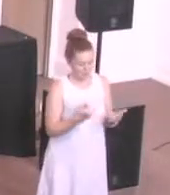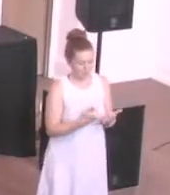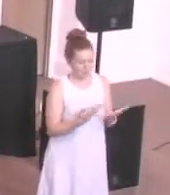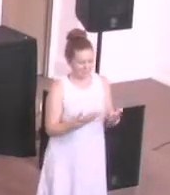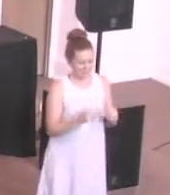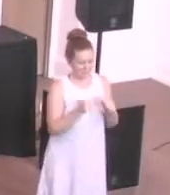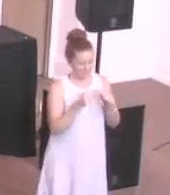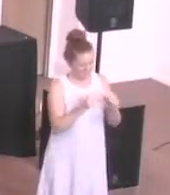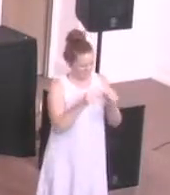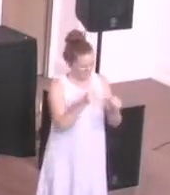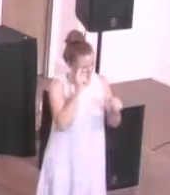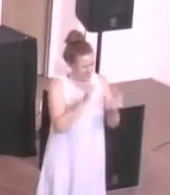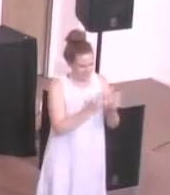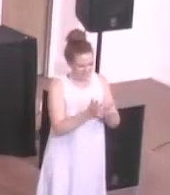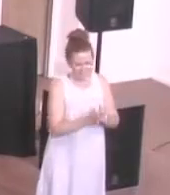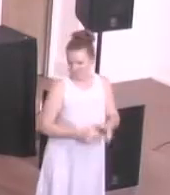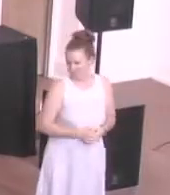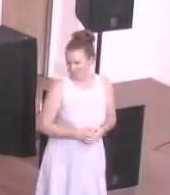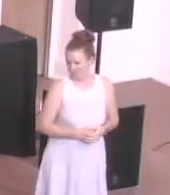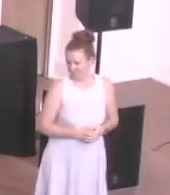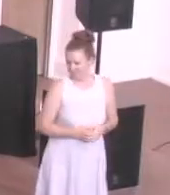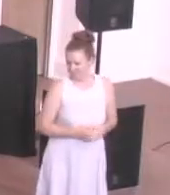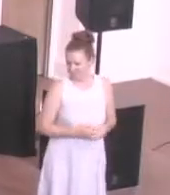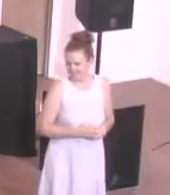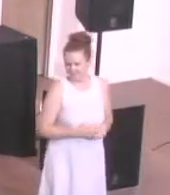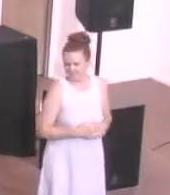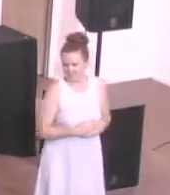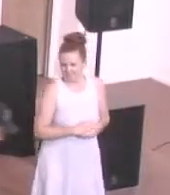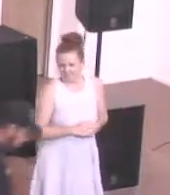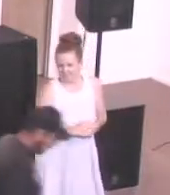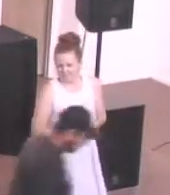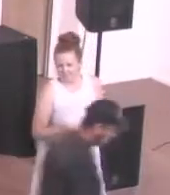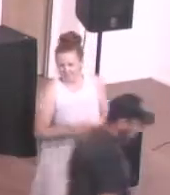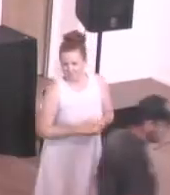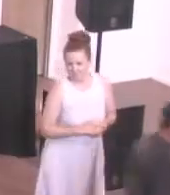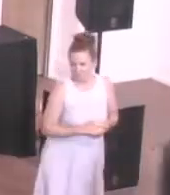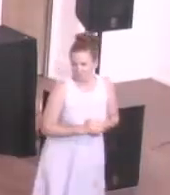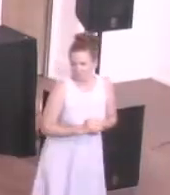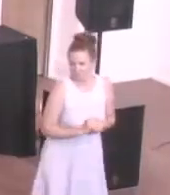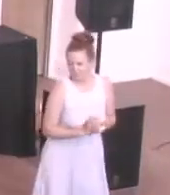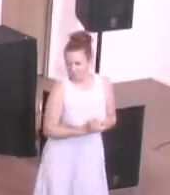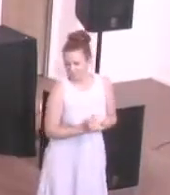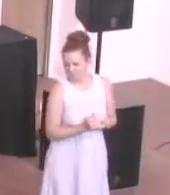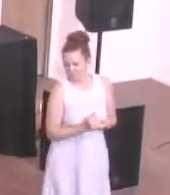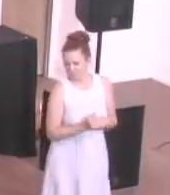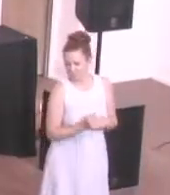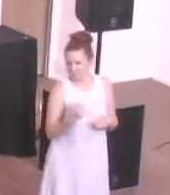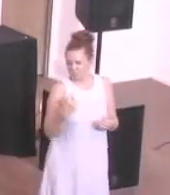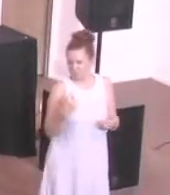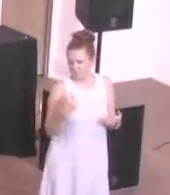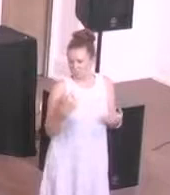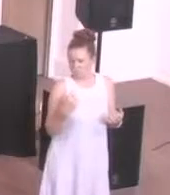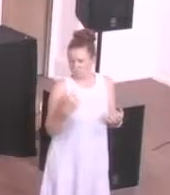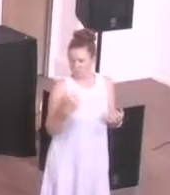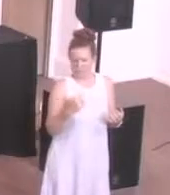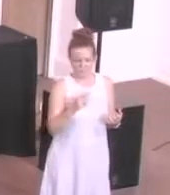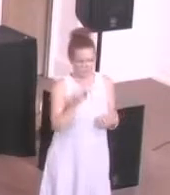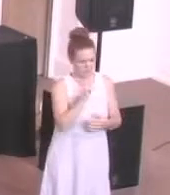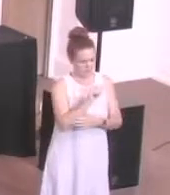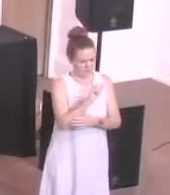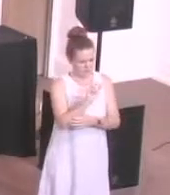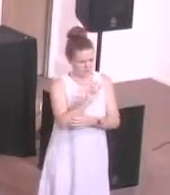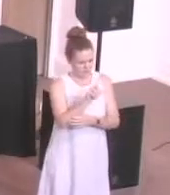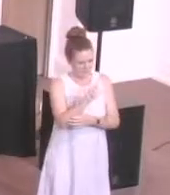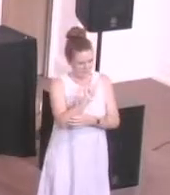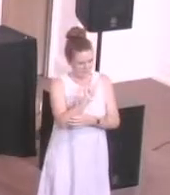trucking for Jesus. Right on, right on. And as they keep talking about recovery, not Labor Day weekend,